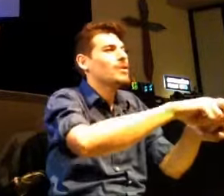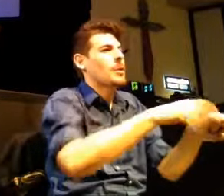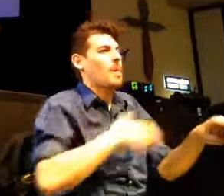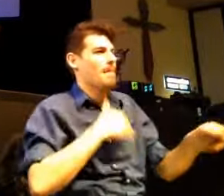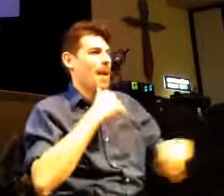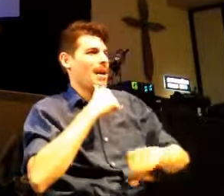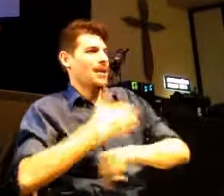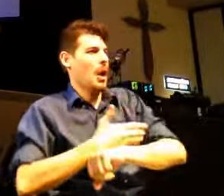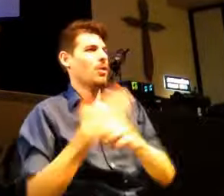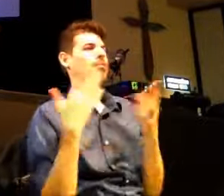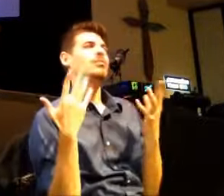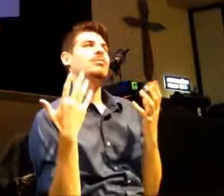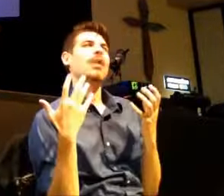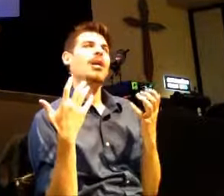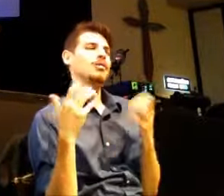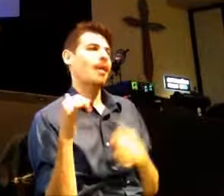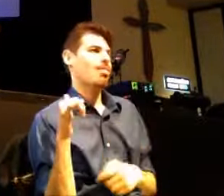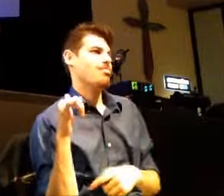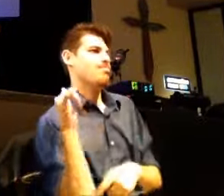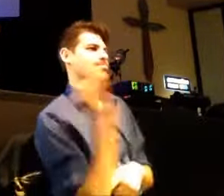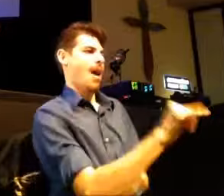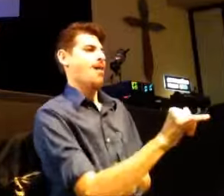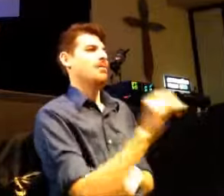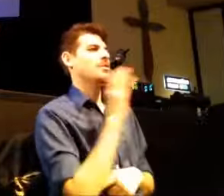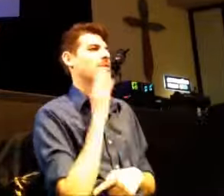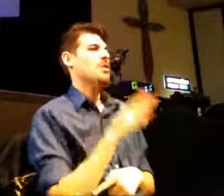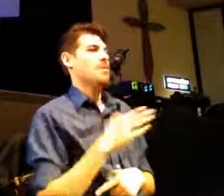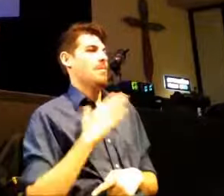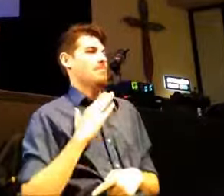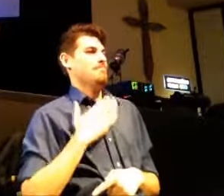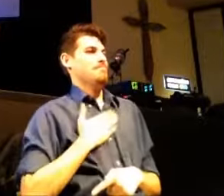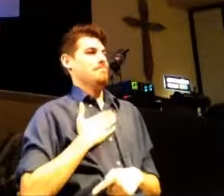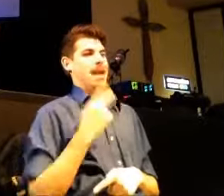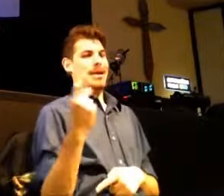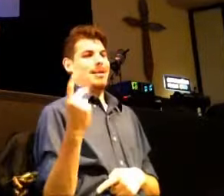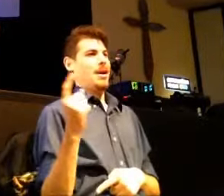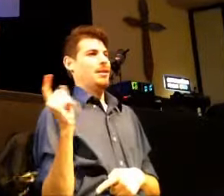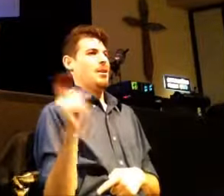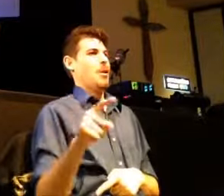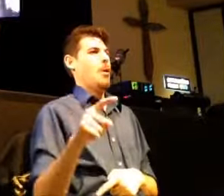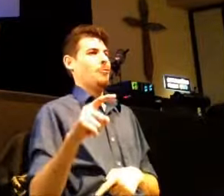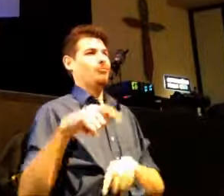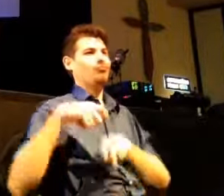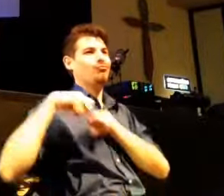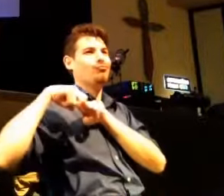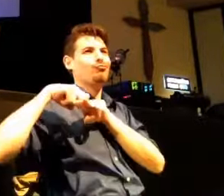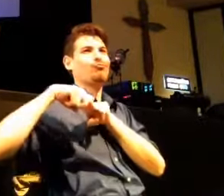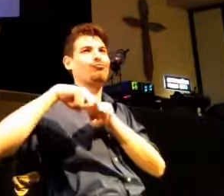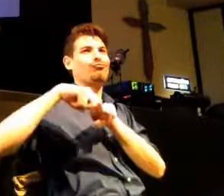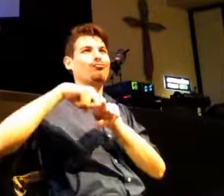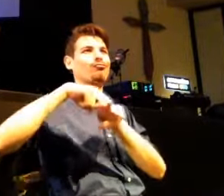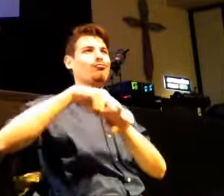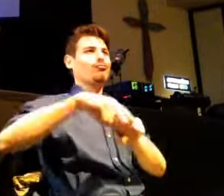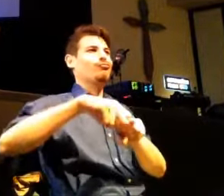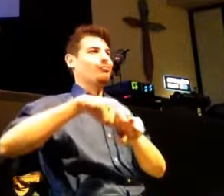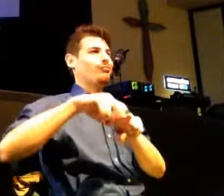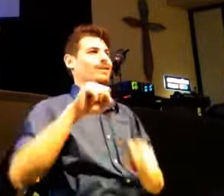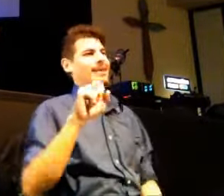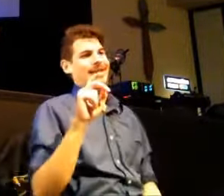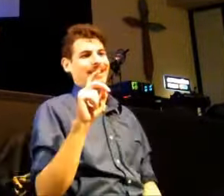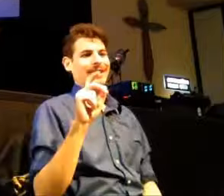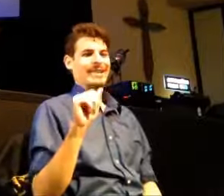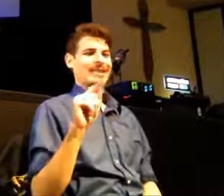and her granddad, that's one of the things that they do is they go roller skating together. And so one afternoon, I thought, I've got the perfect solution